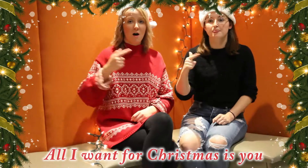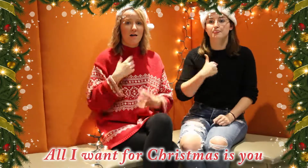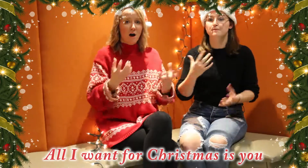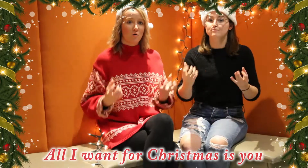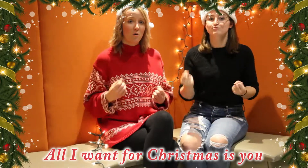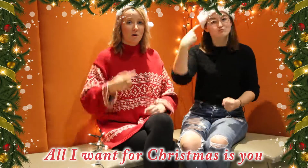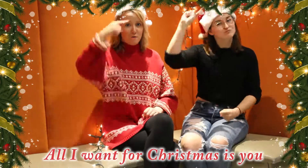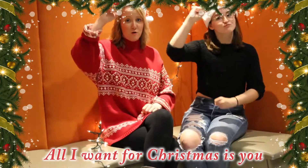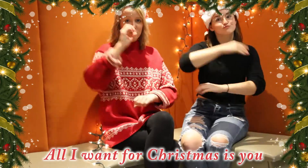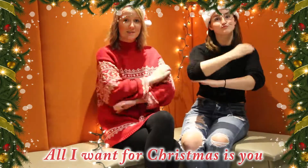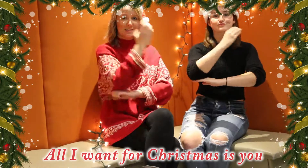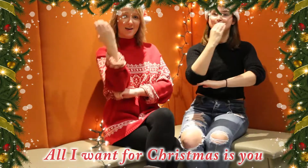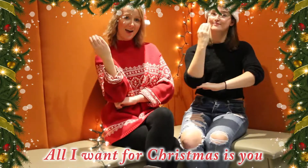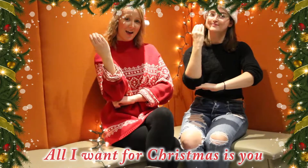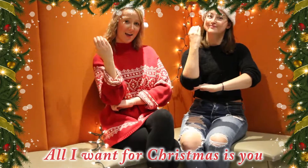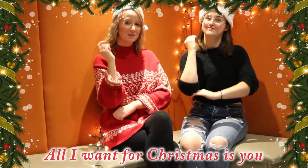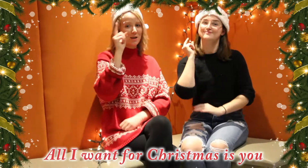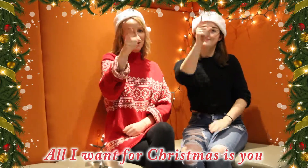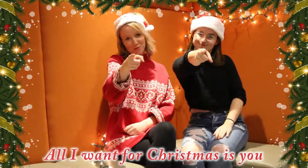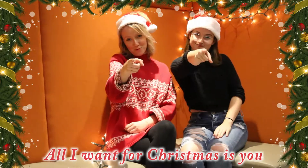I want for Christmas is you